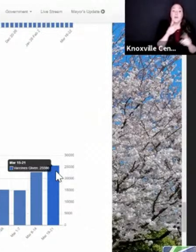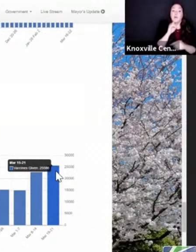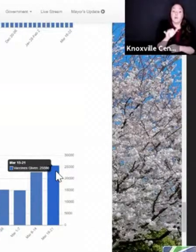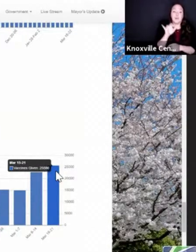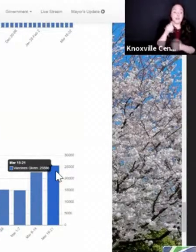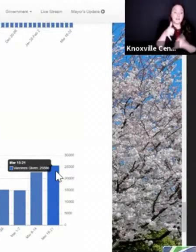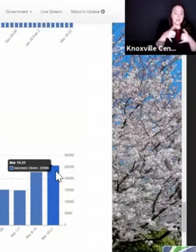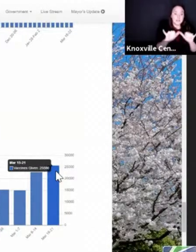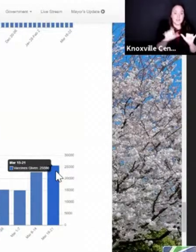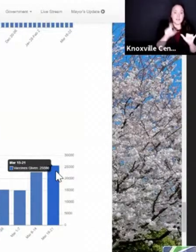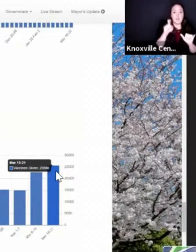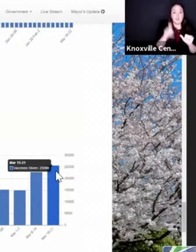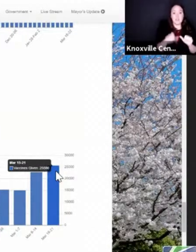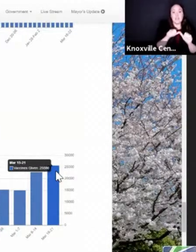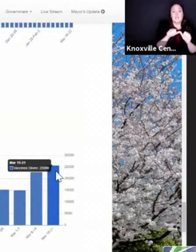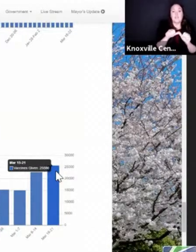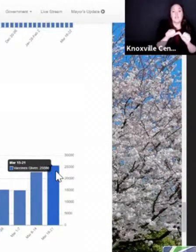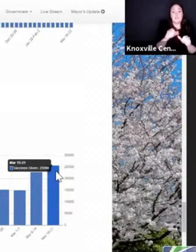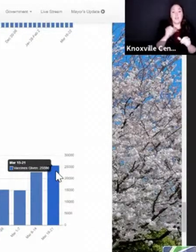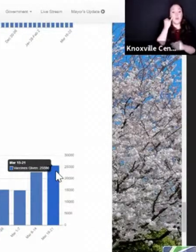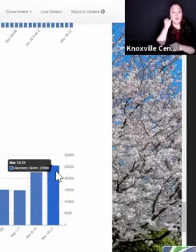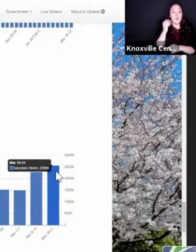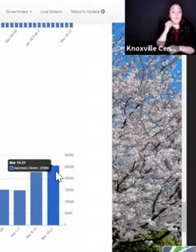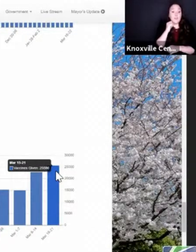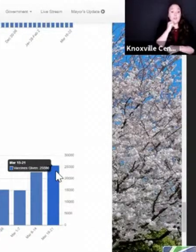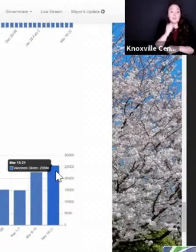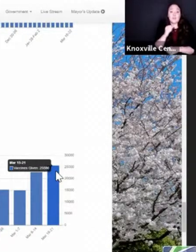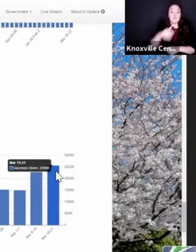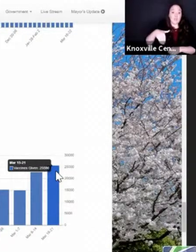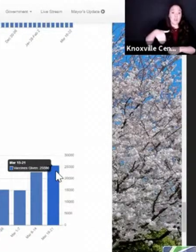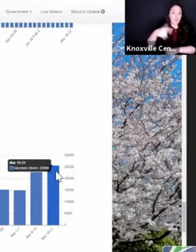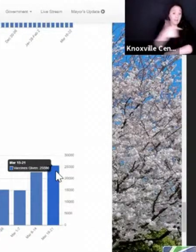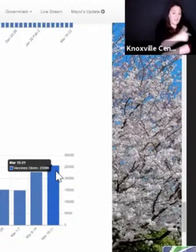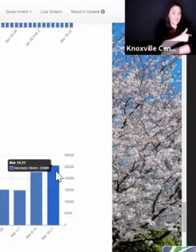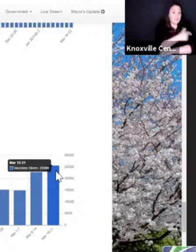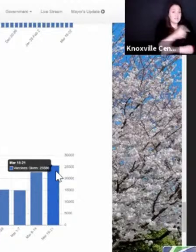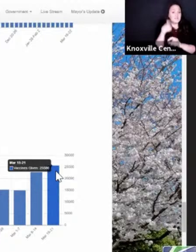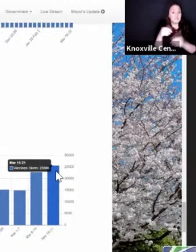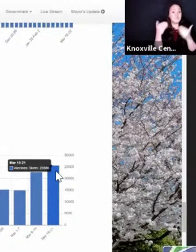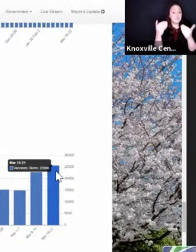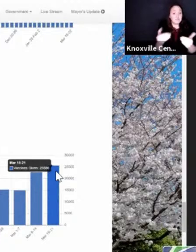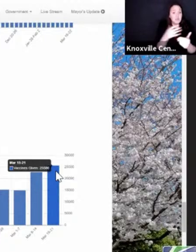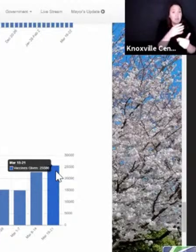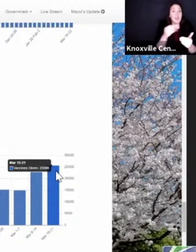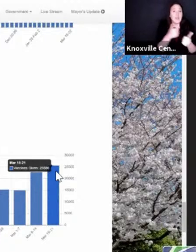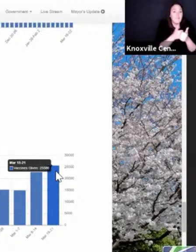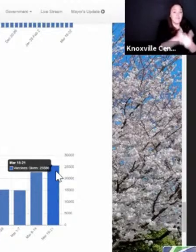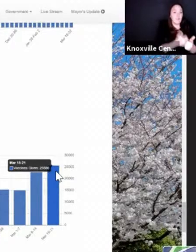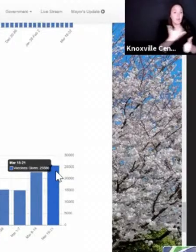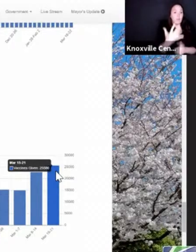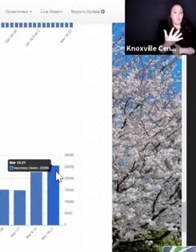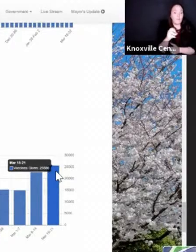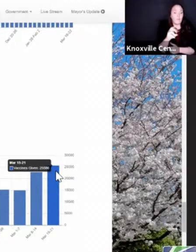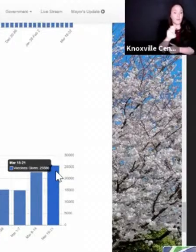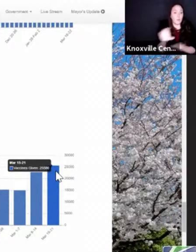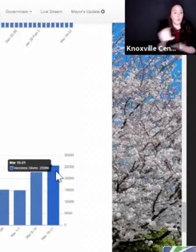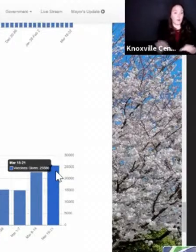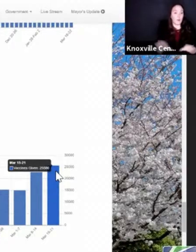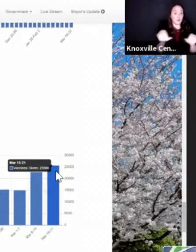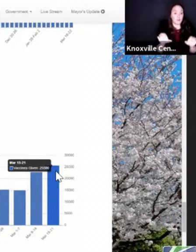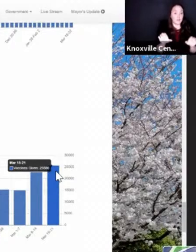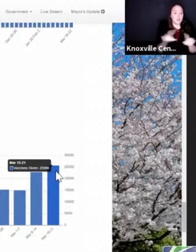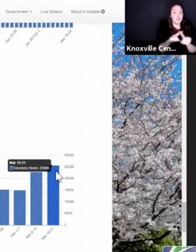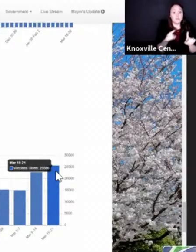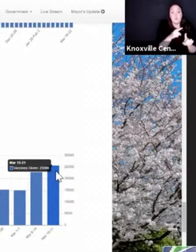need everyone who hasn't yet been vaccinated to get vaccinated and still follow the 5 core actions. But as you can